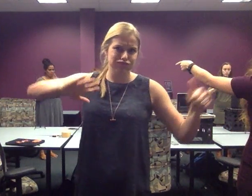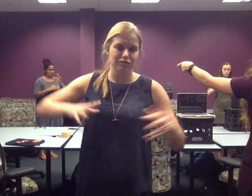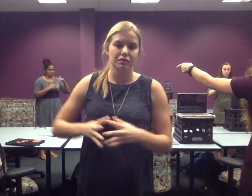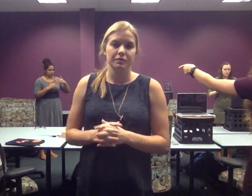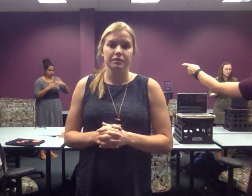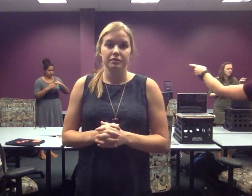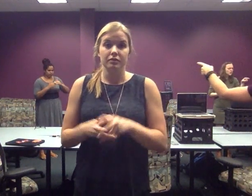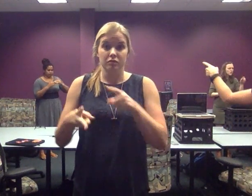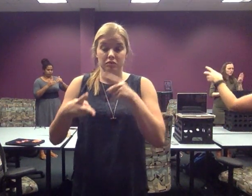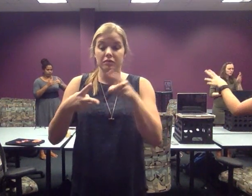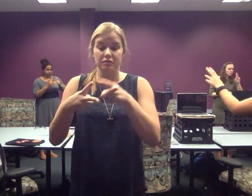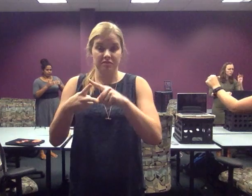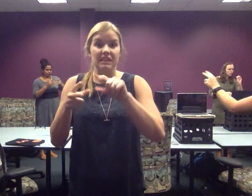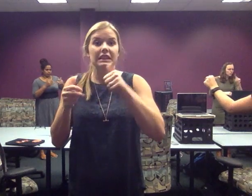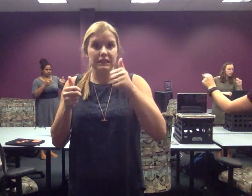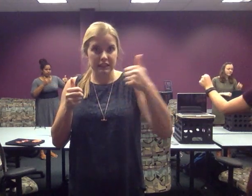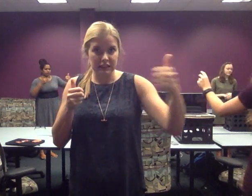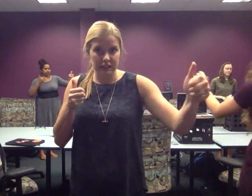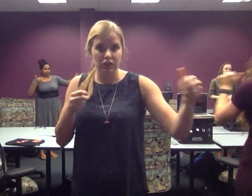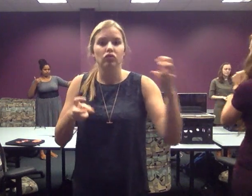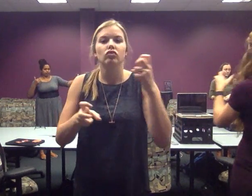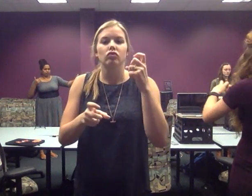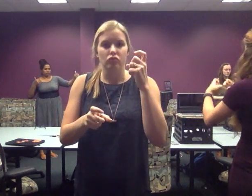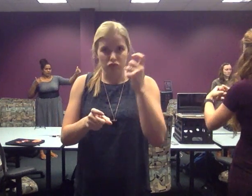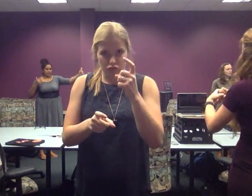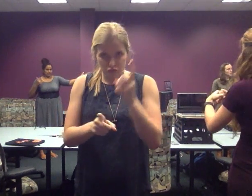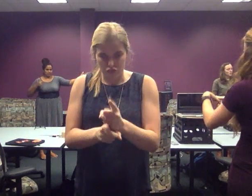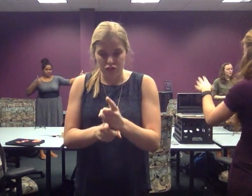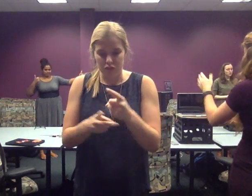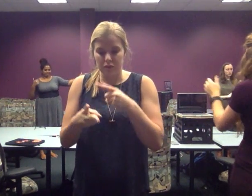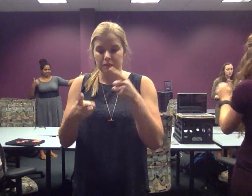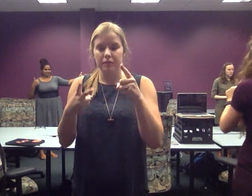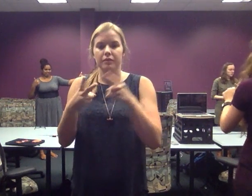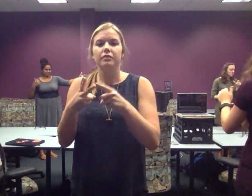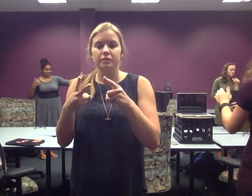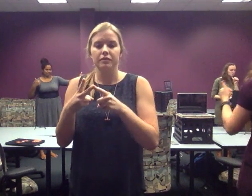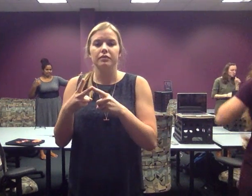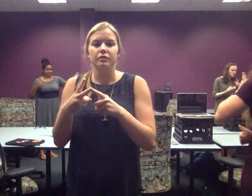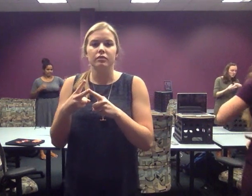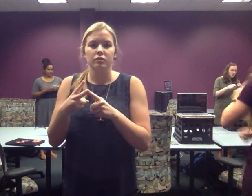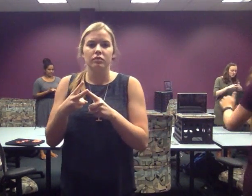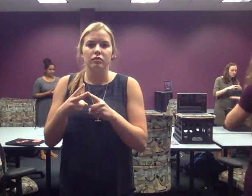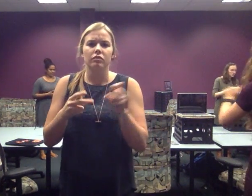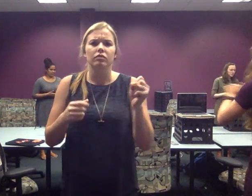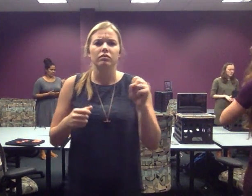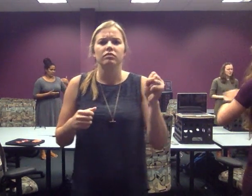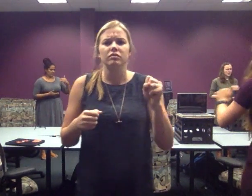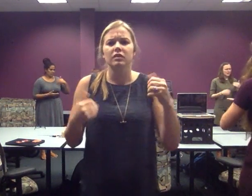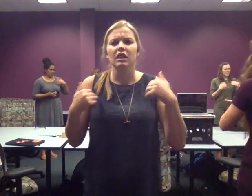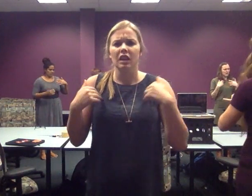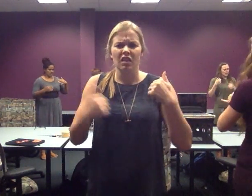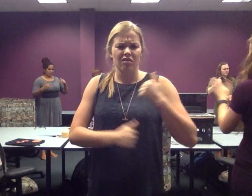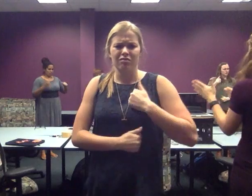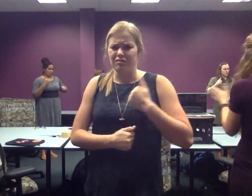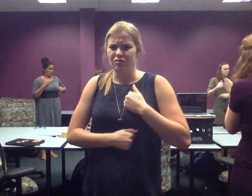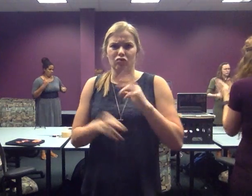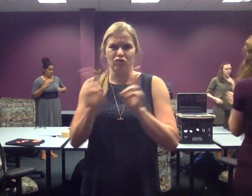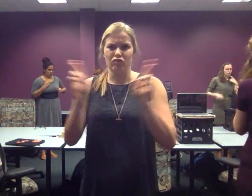Well, they didn't have problems with that. Remember, they had a trained army that had the red coats, and they were ready to go. What was their other